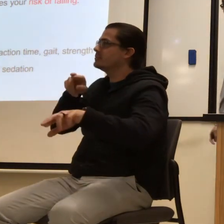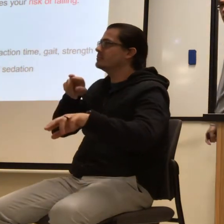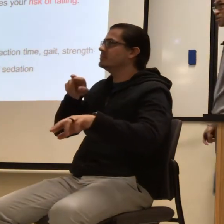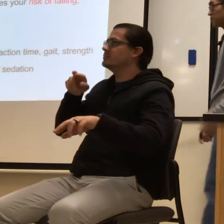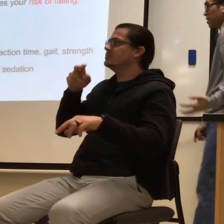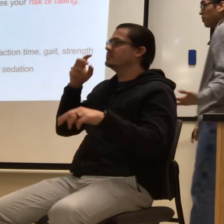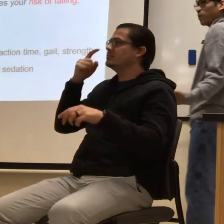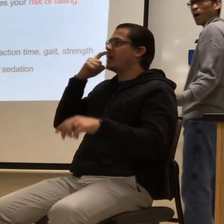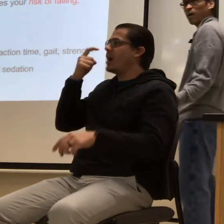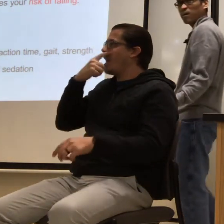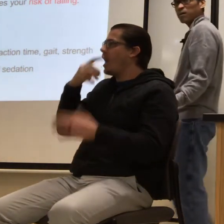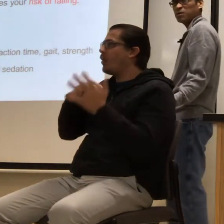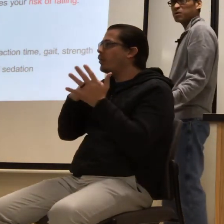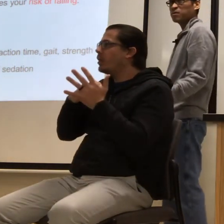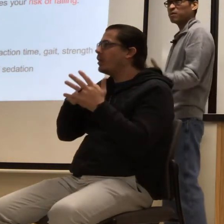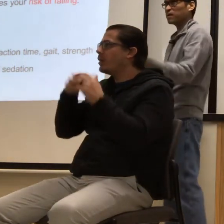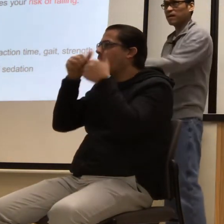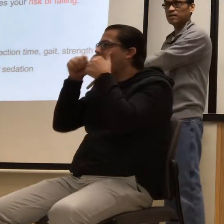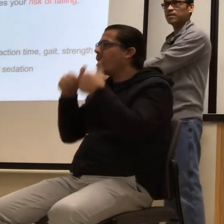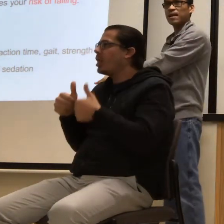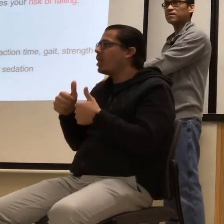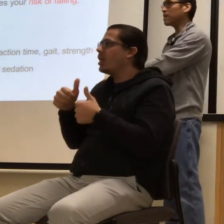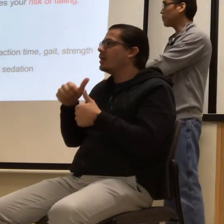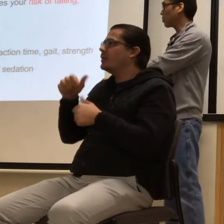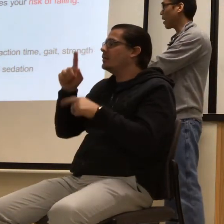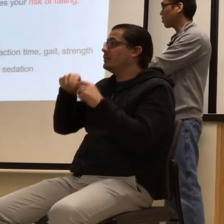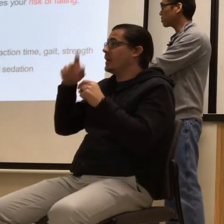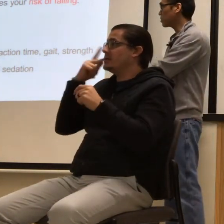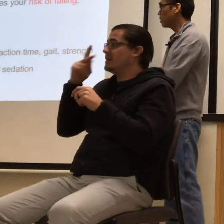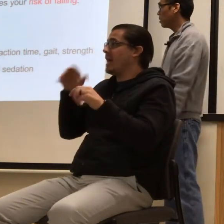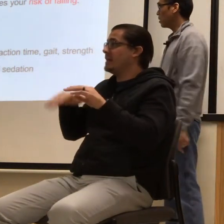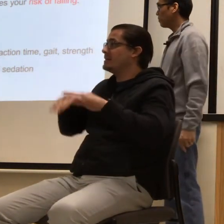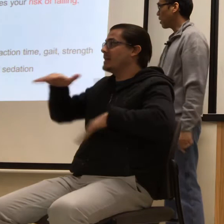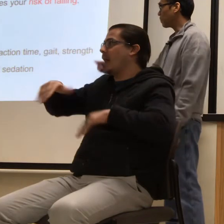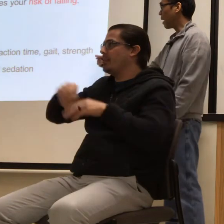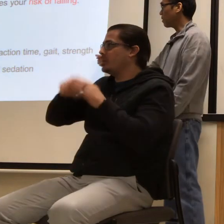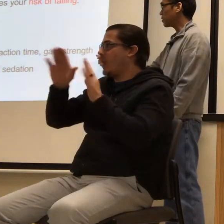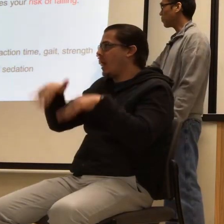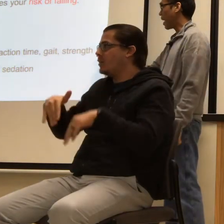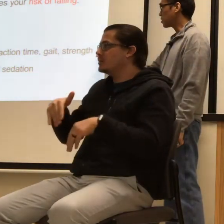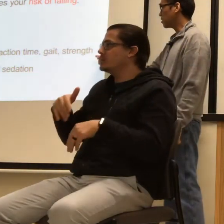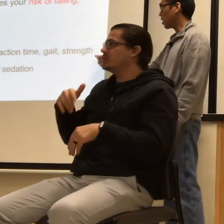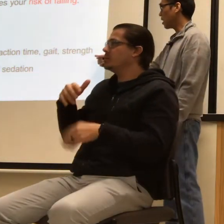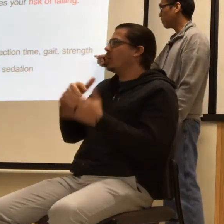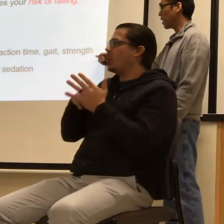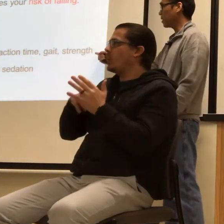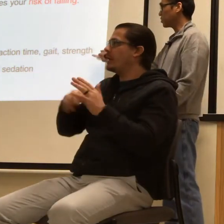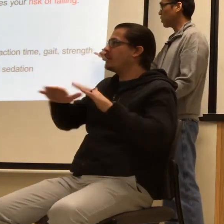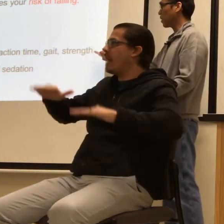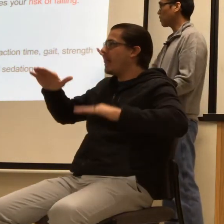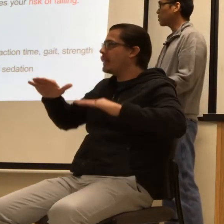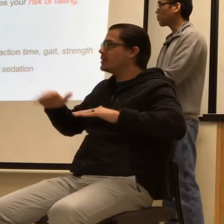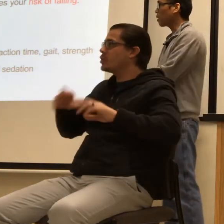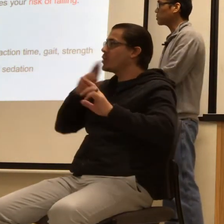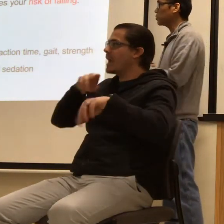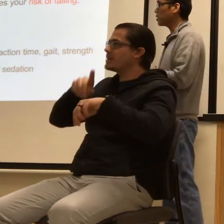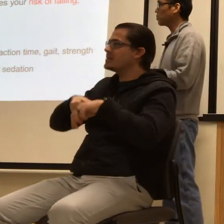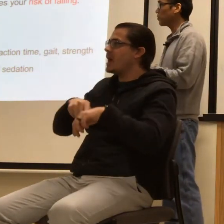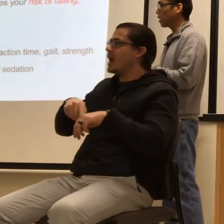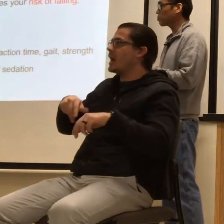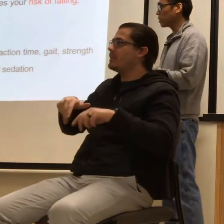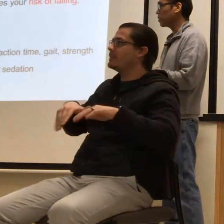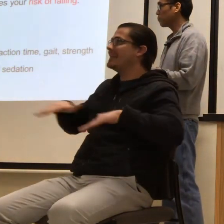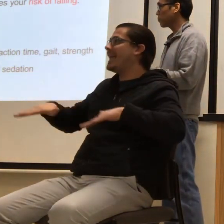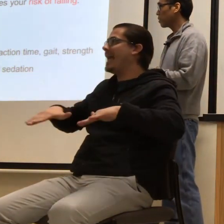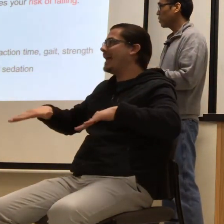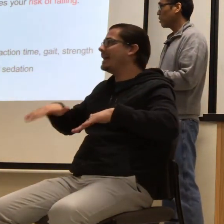Impaired vision. You just don't see very well. You didn't see that step in your house. Impaired balance, reaction time, gait, strength. These are all associated